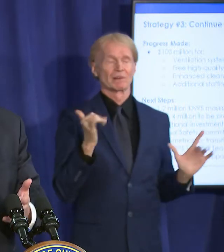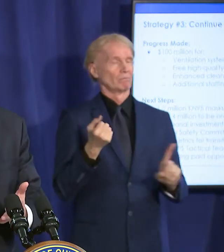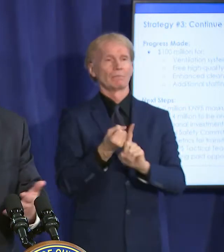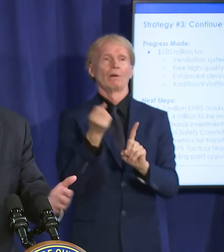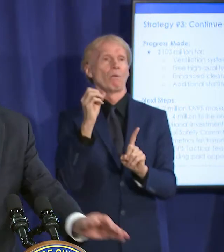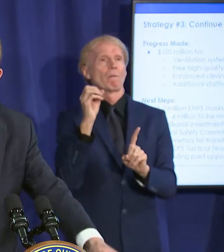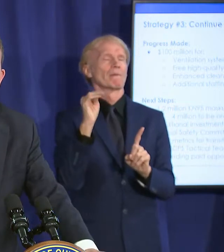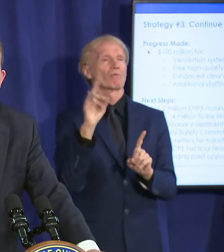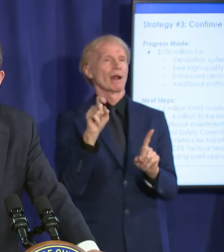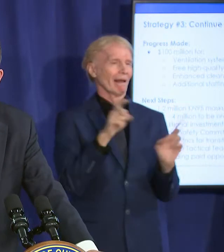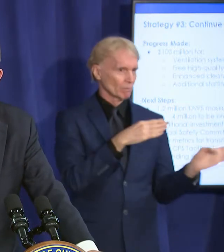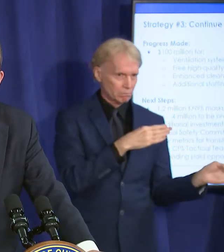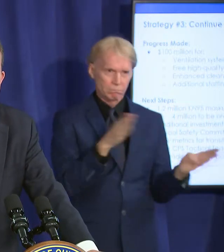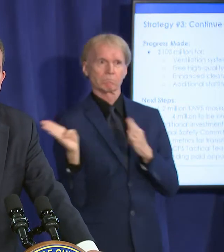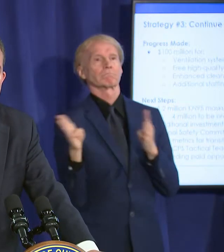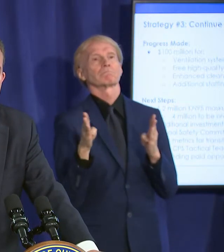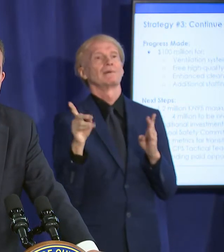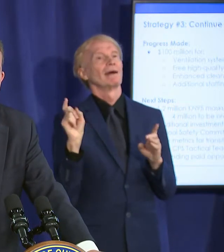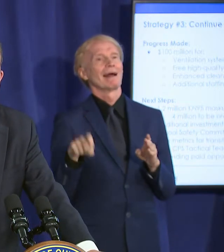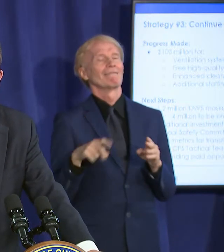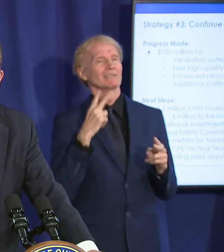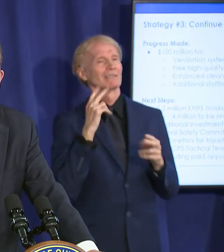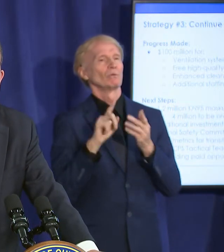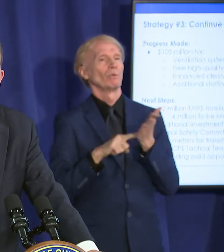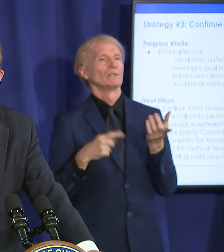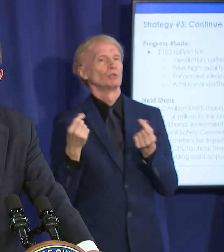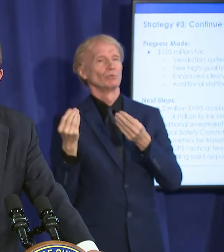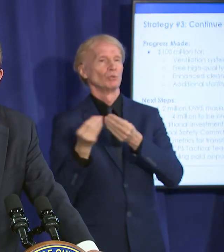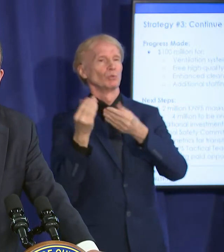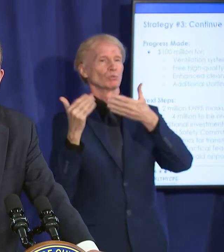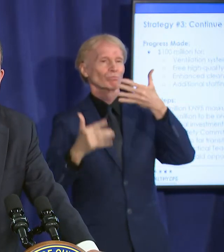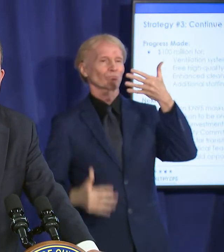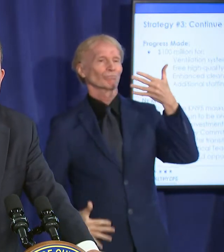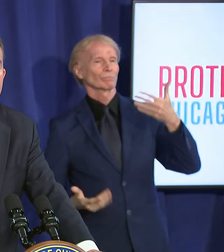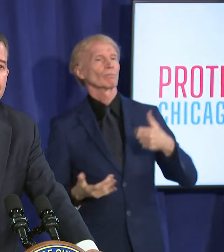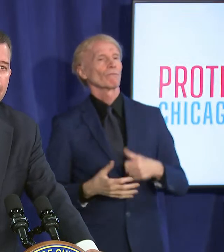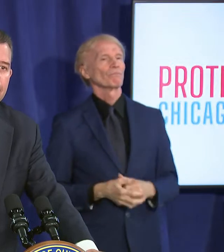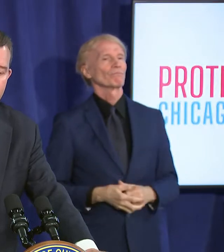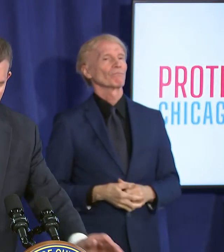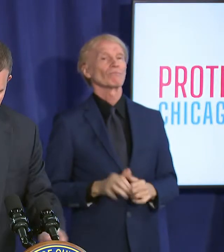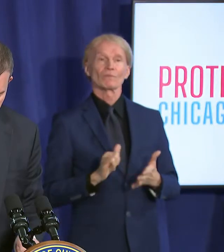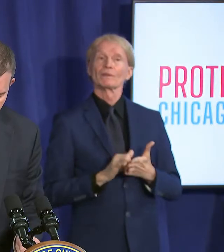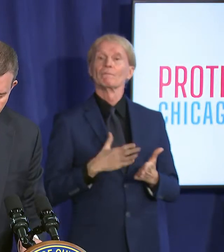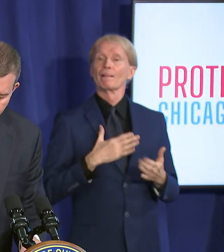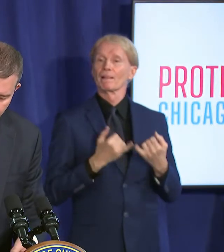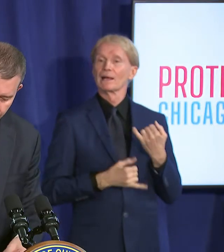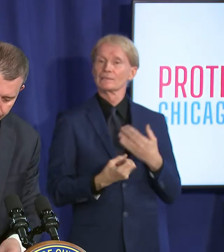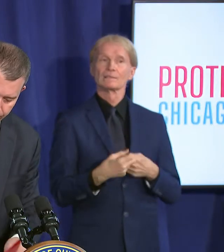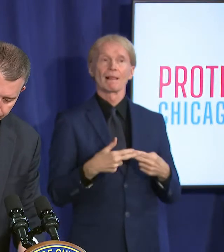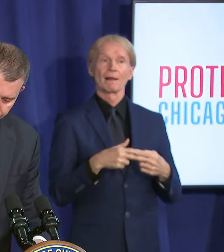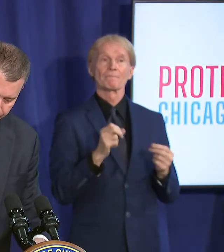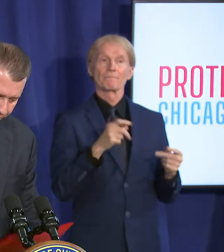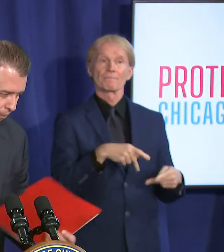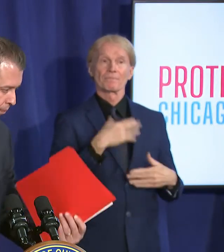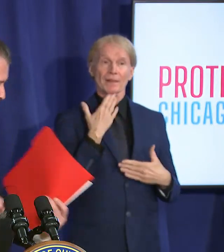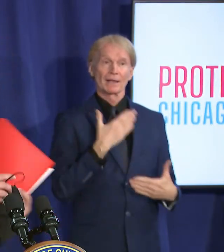we've had a pivot, and you're seeing how we're pivoting. Go to the next slide. I think that's the last slide. Thank you.